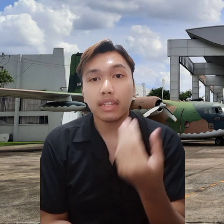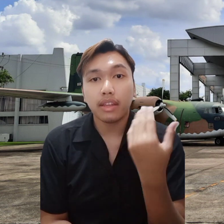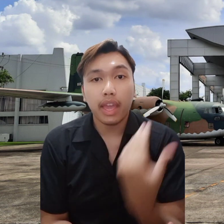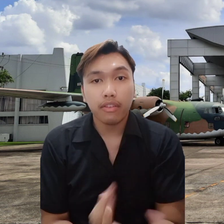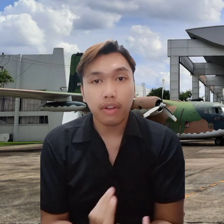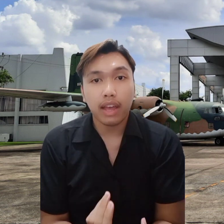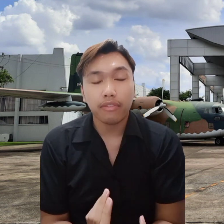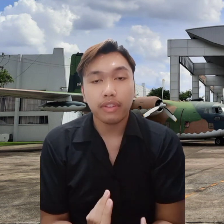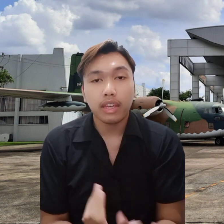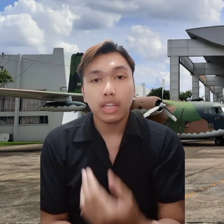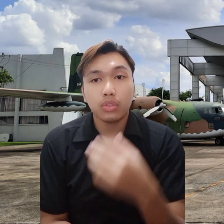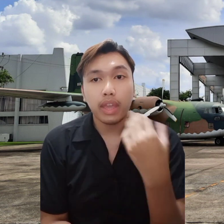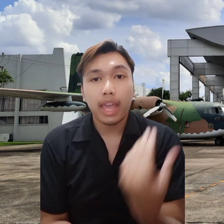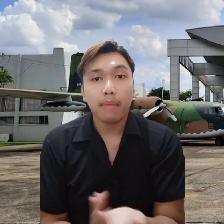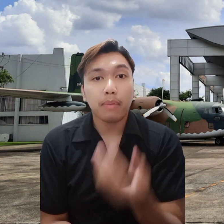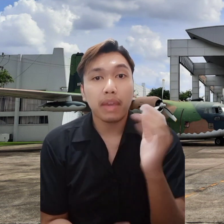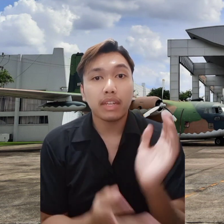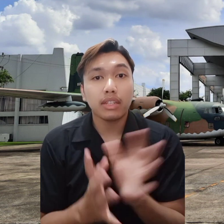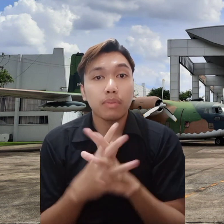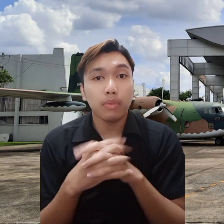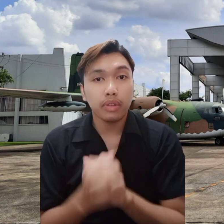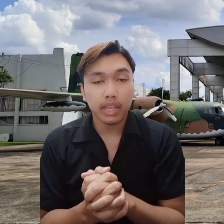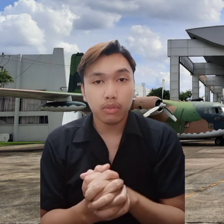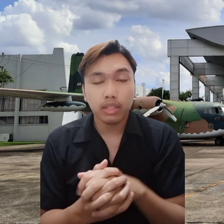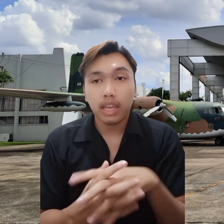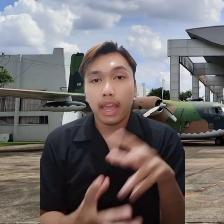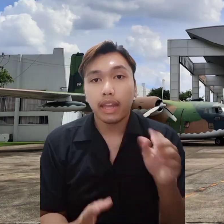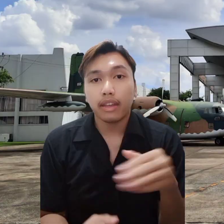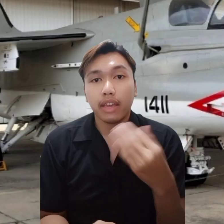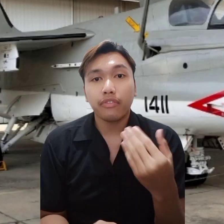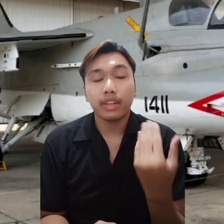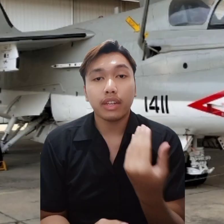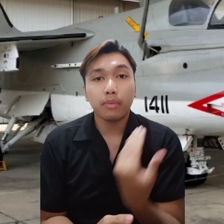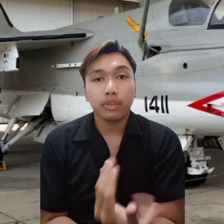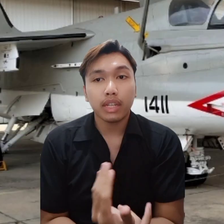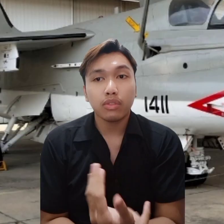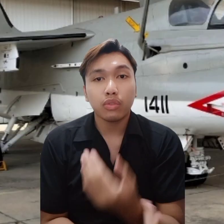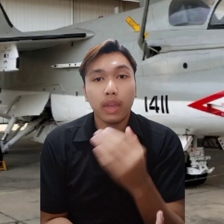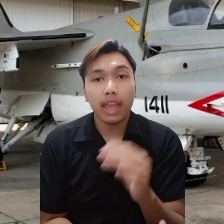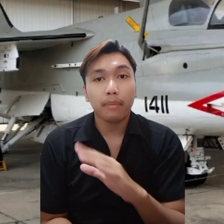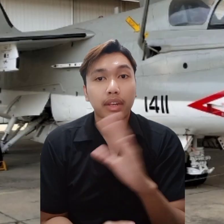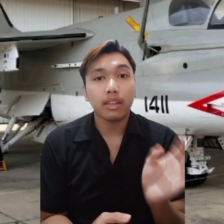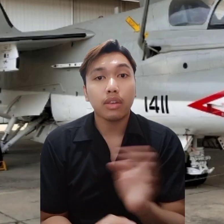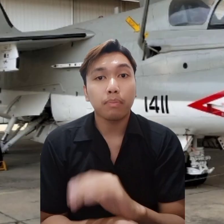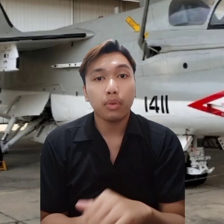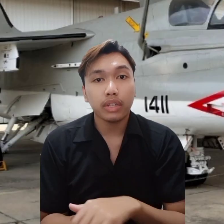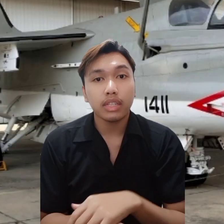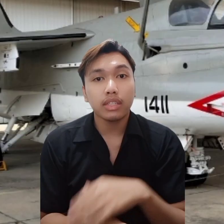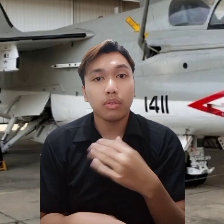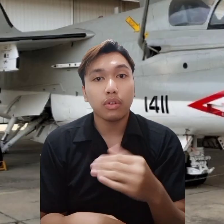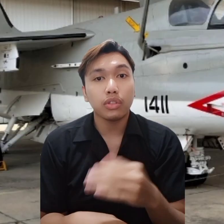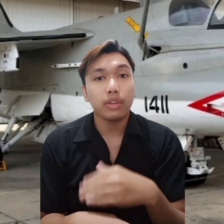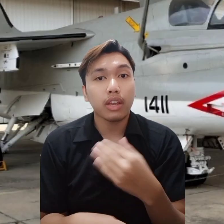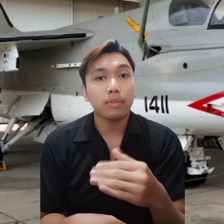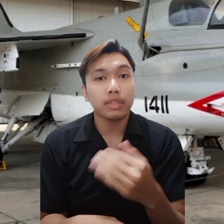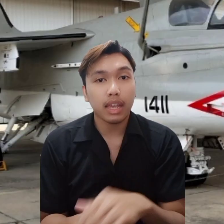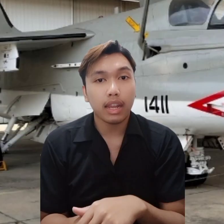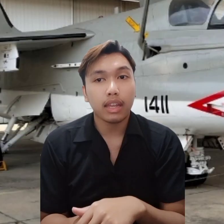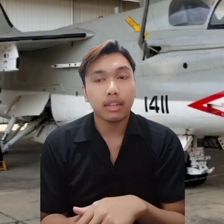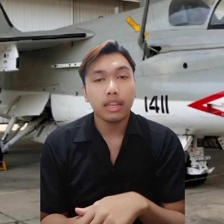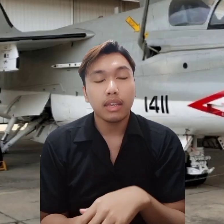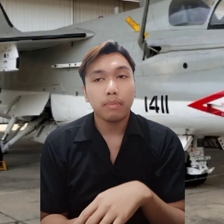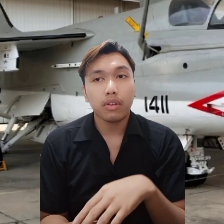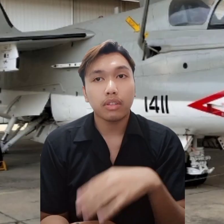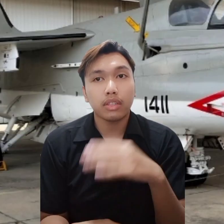many the aircraft, to have a many the models and the everyday models to have an importance to history of